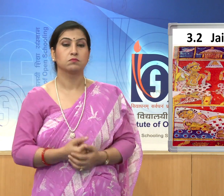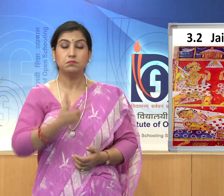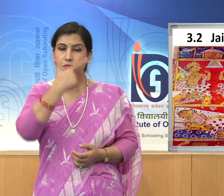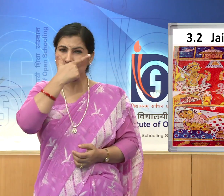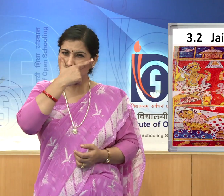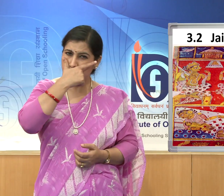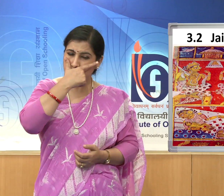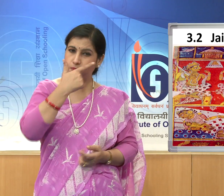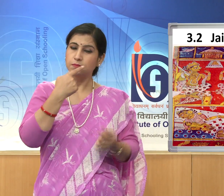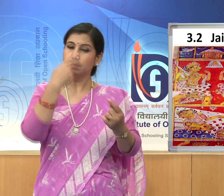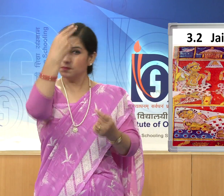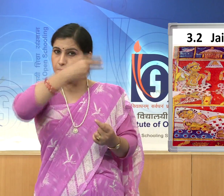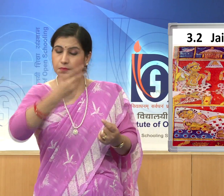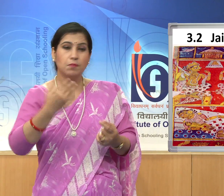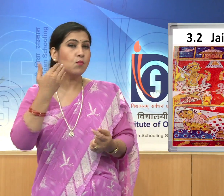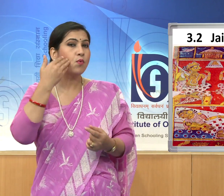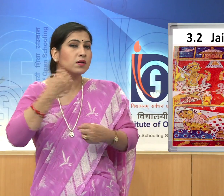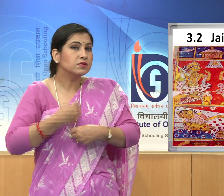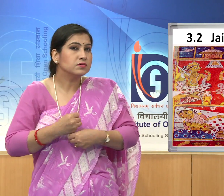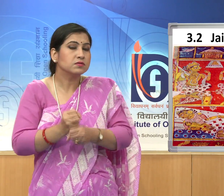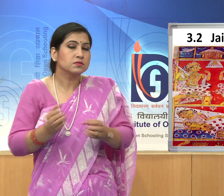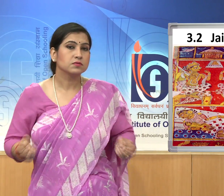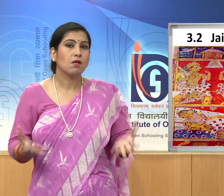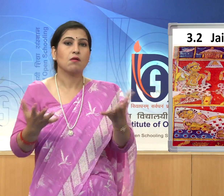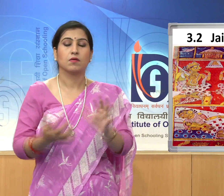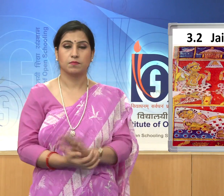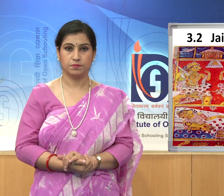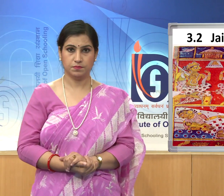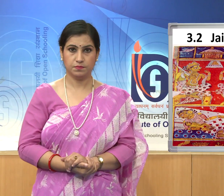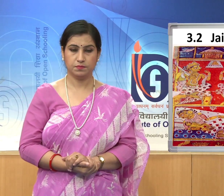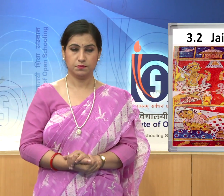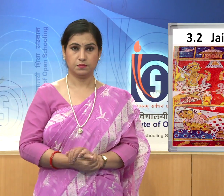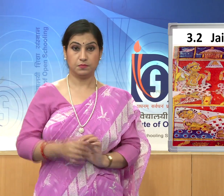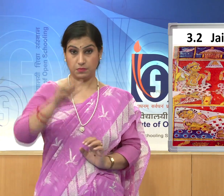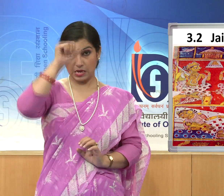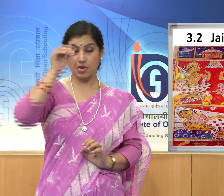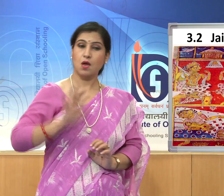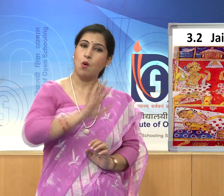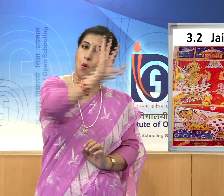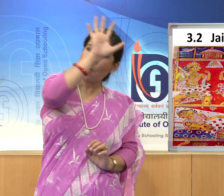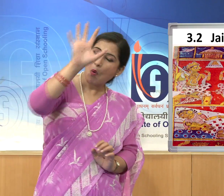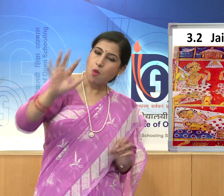Jain miniature paintings were developed all over India